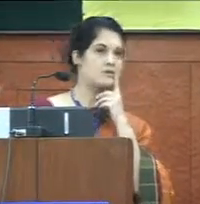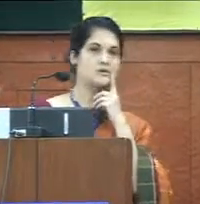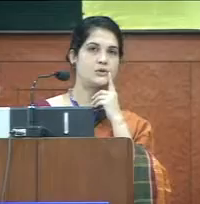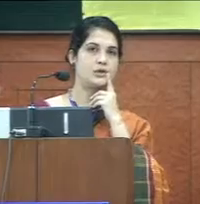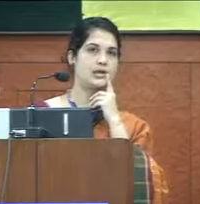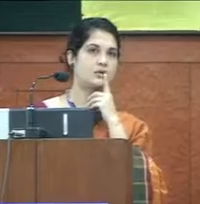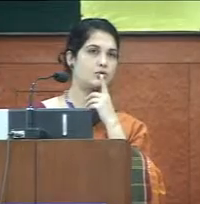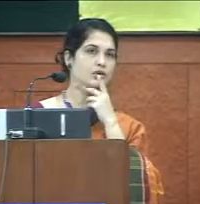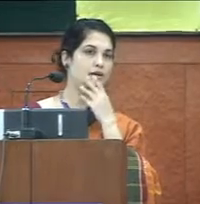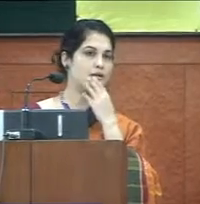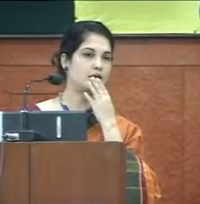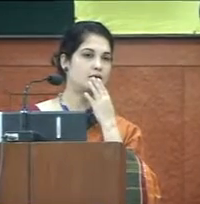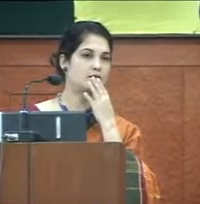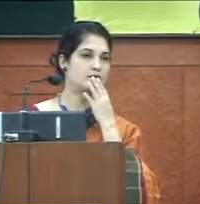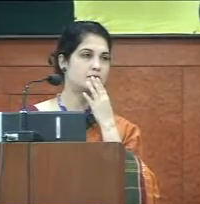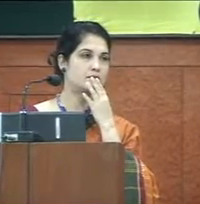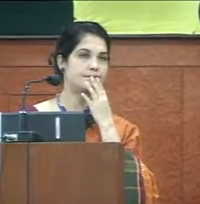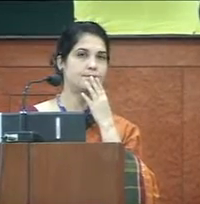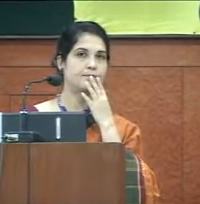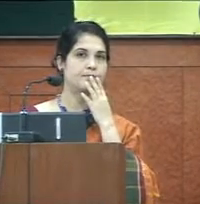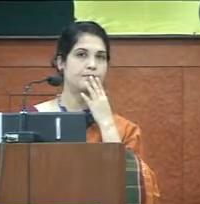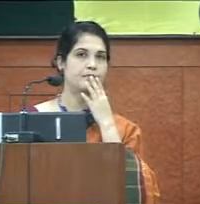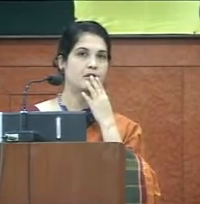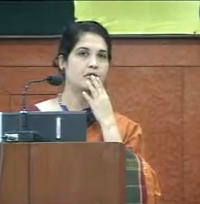Whatever. We'll take 2:10 and...